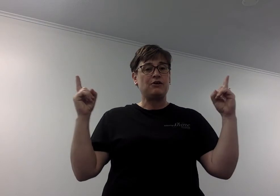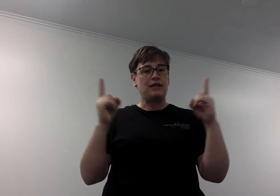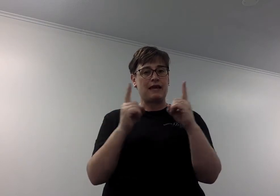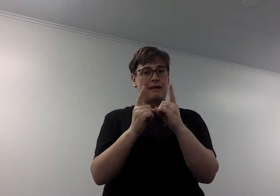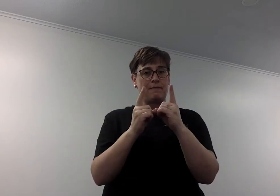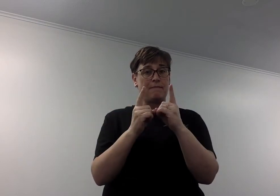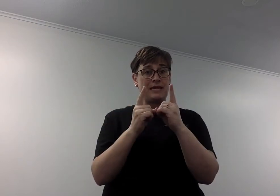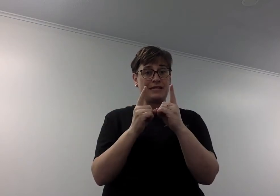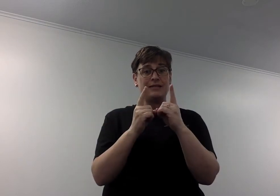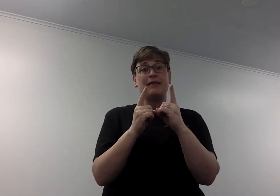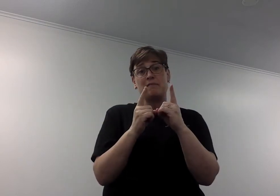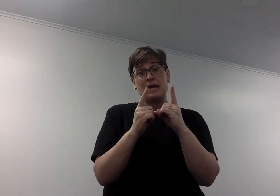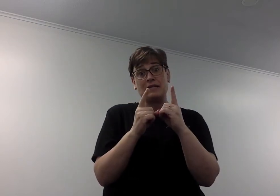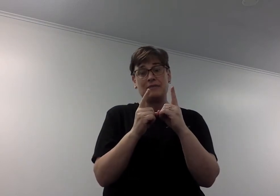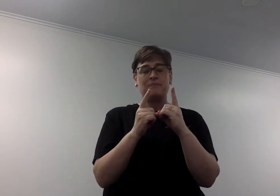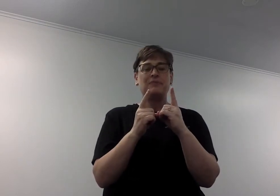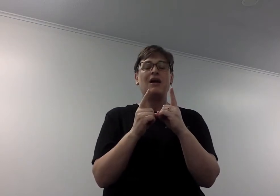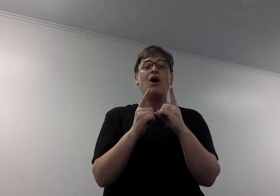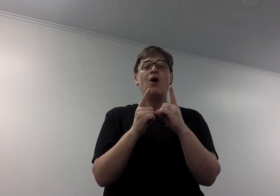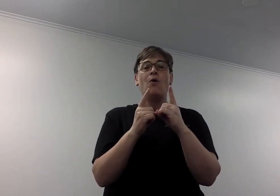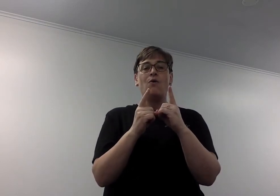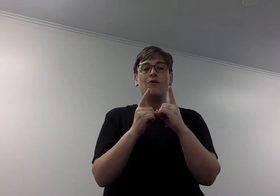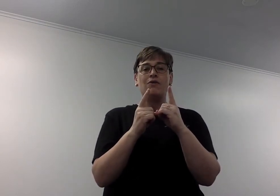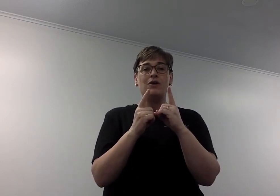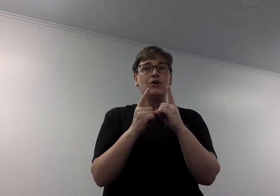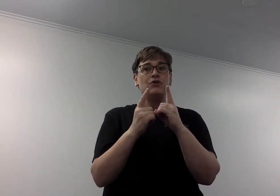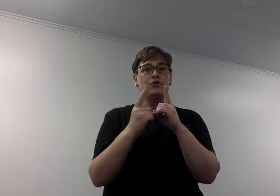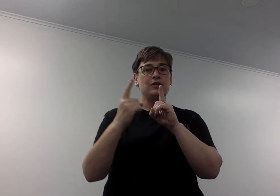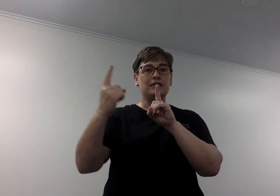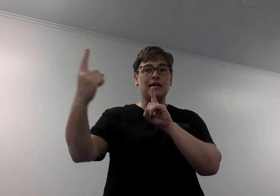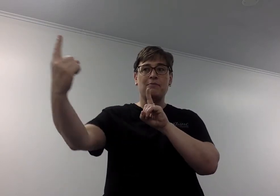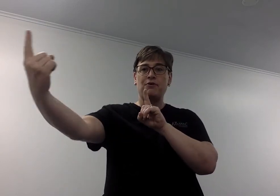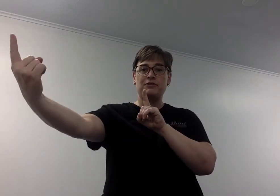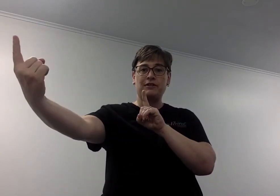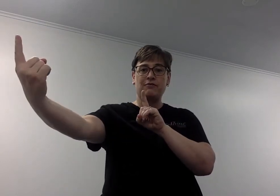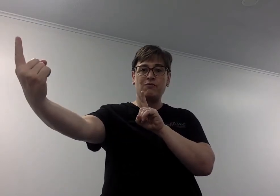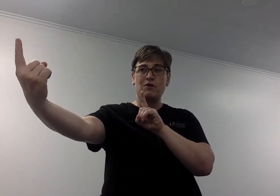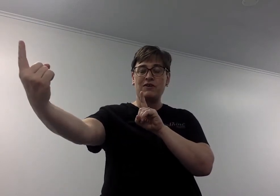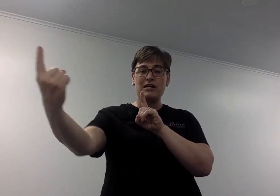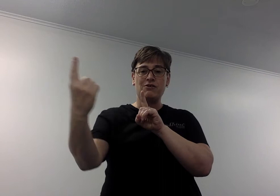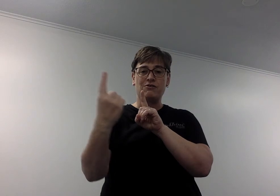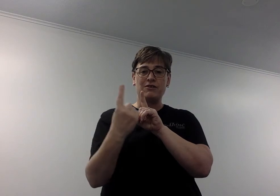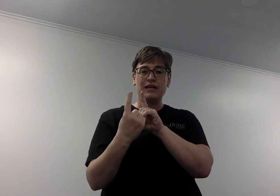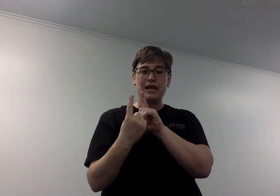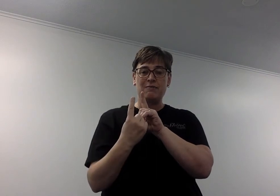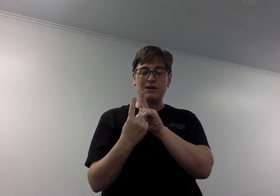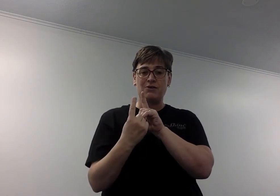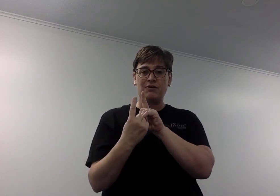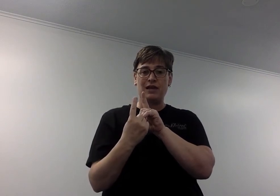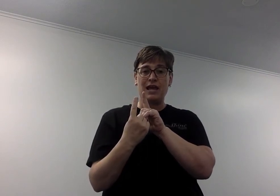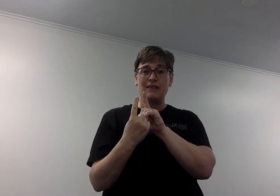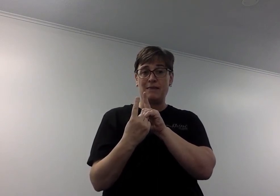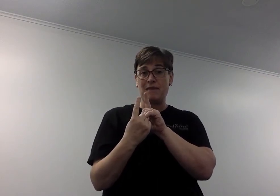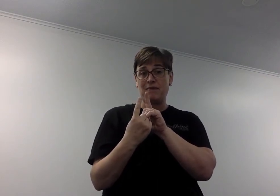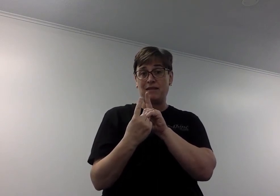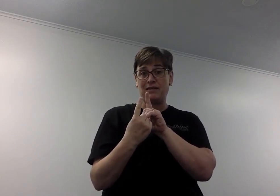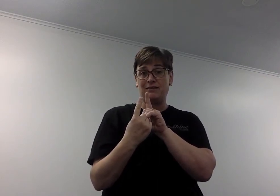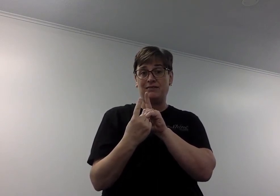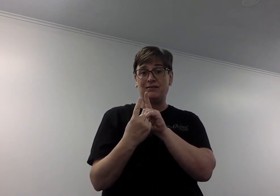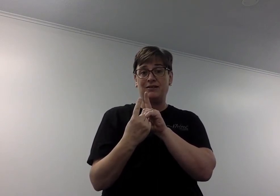they met. Or you can say a person from over here came here and they met me.